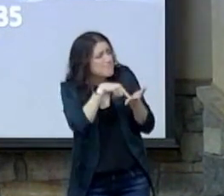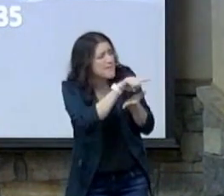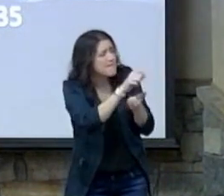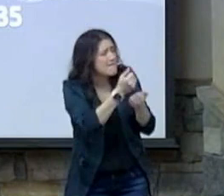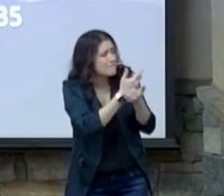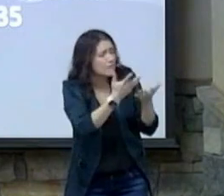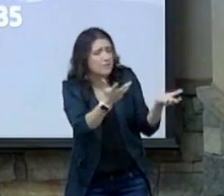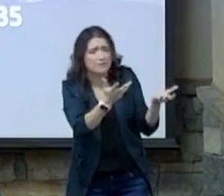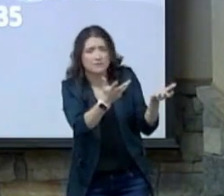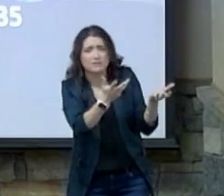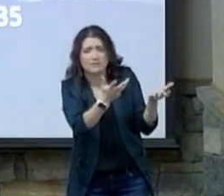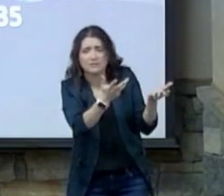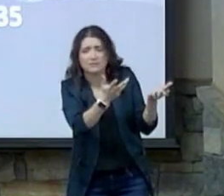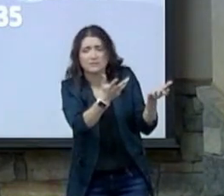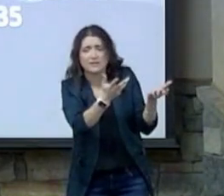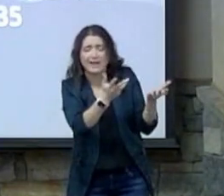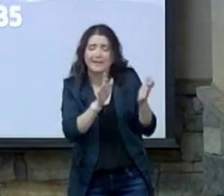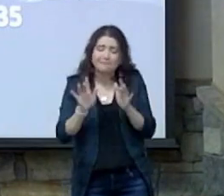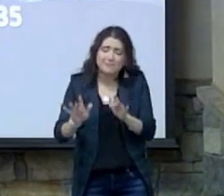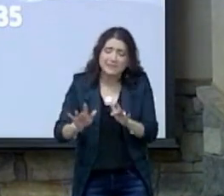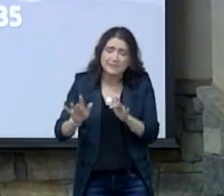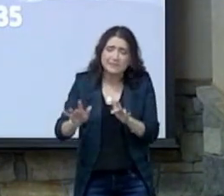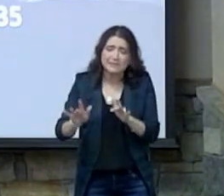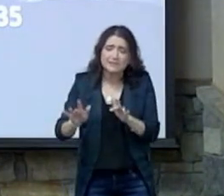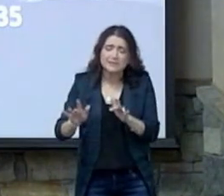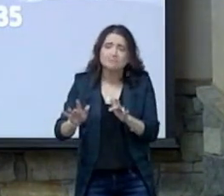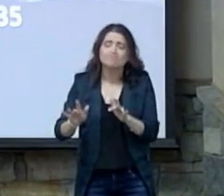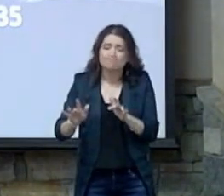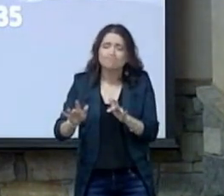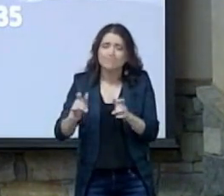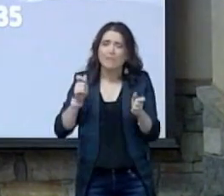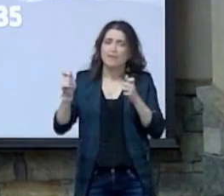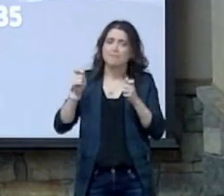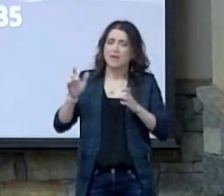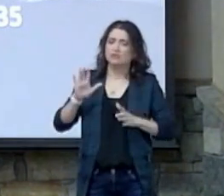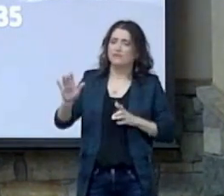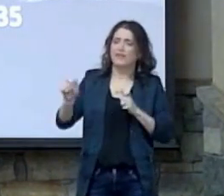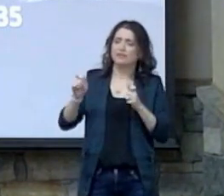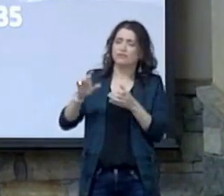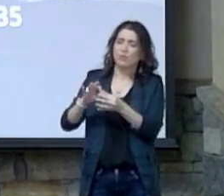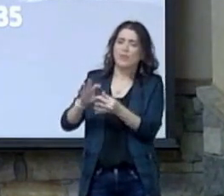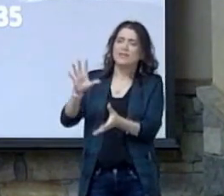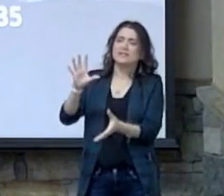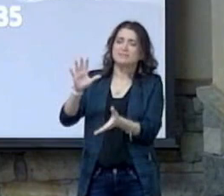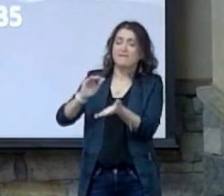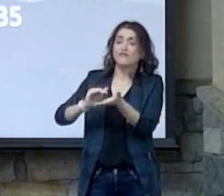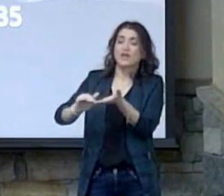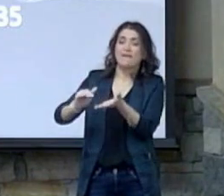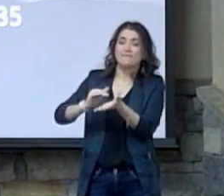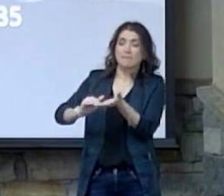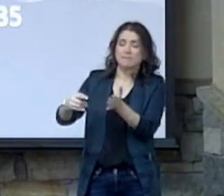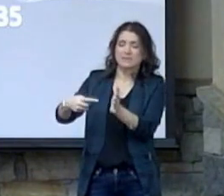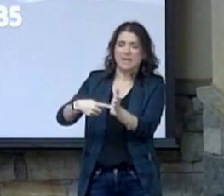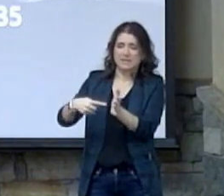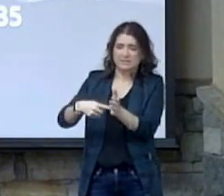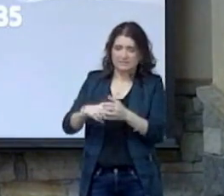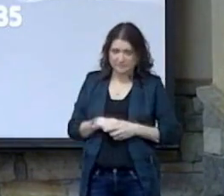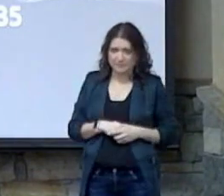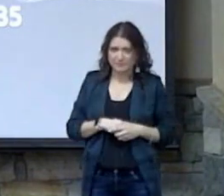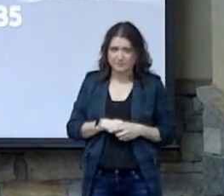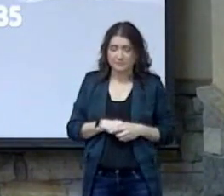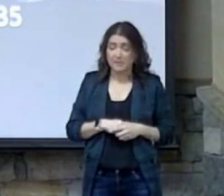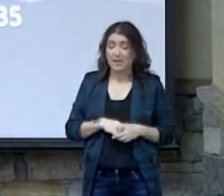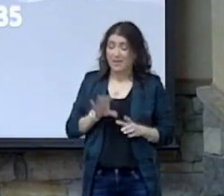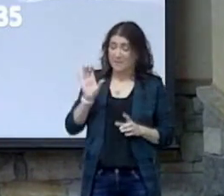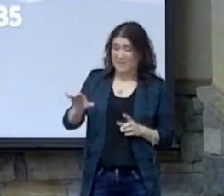everything. And out of pity for him, the master of that servant released him and forgave him the debt. But when